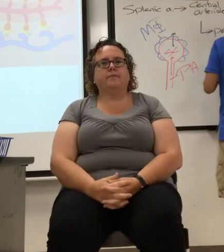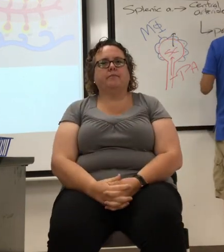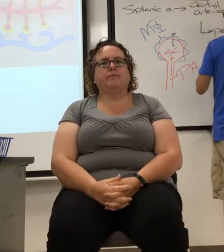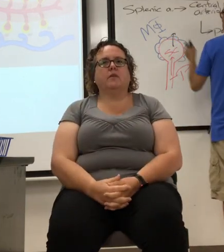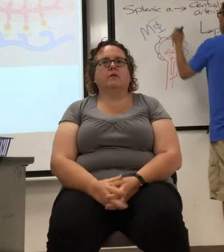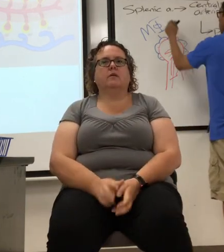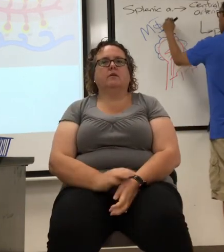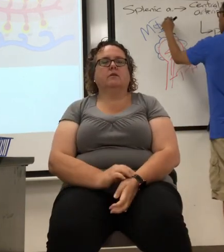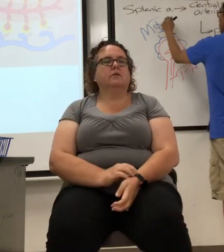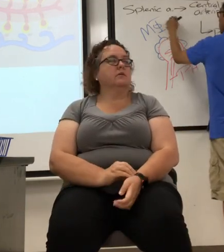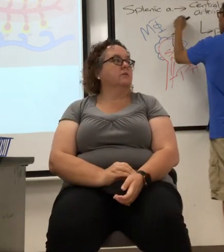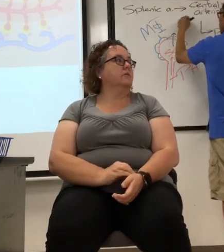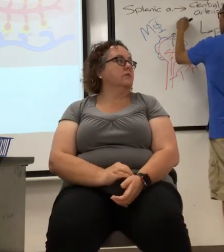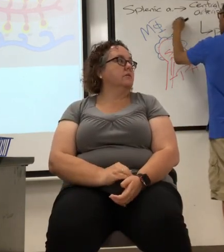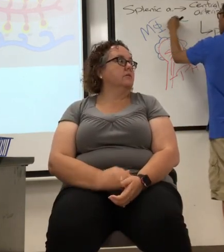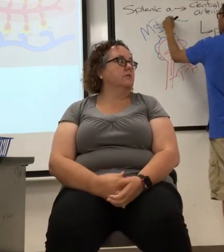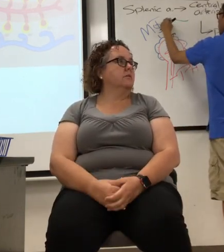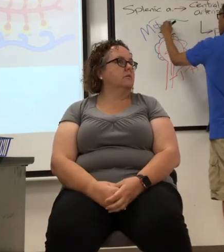I'll use a different color here.